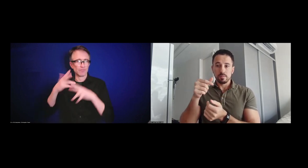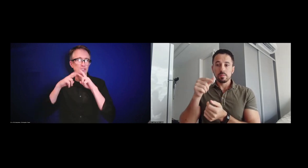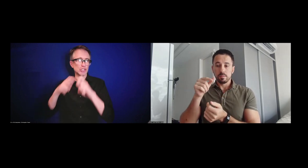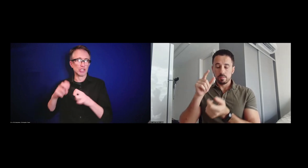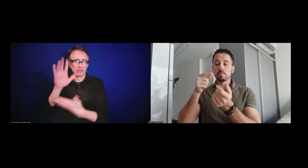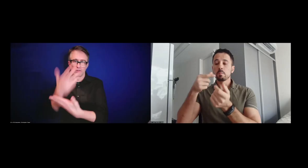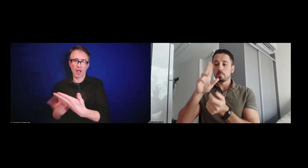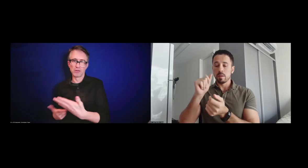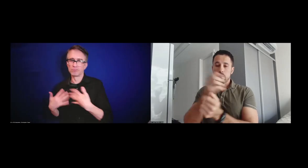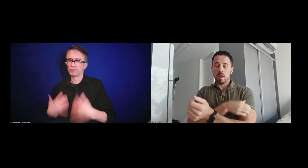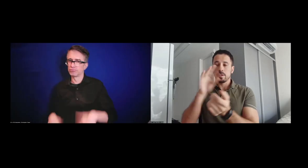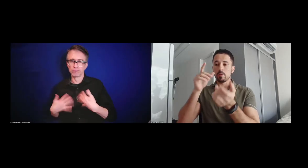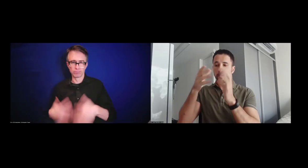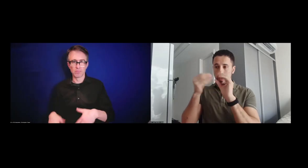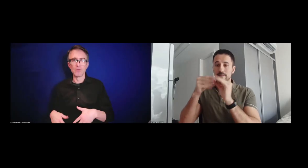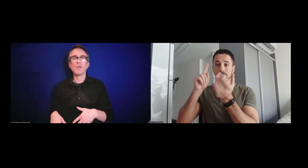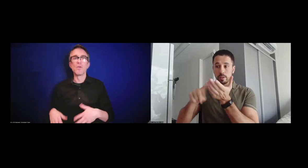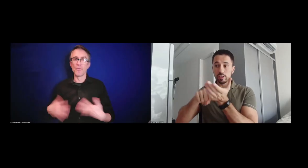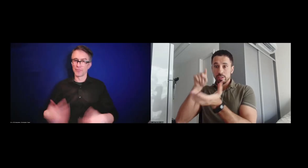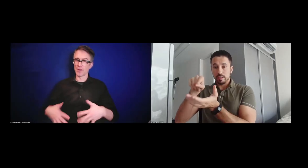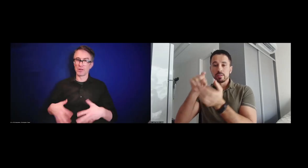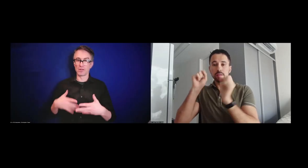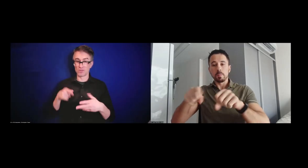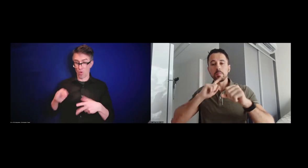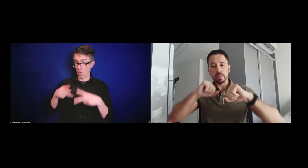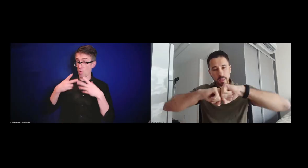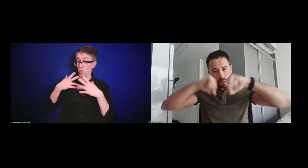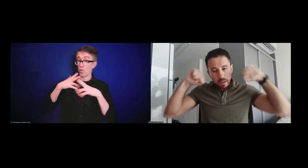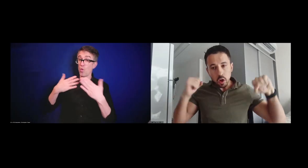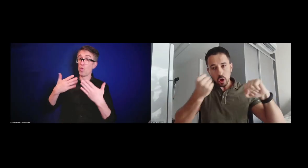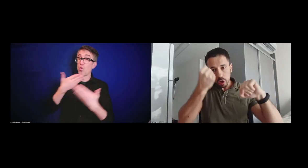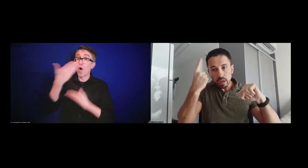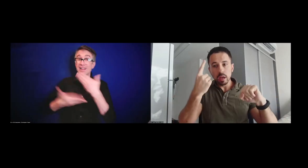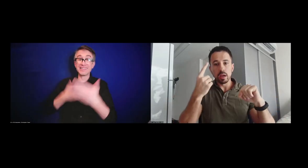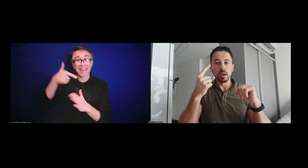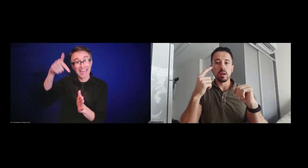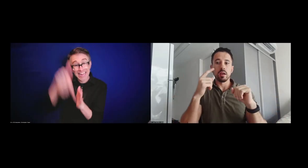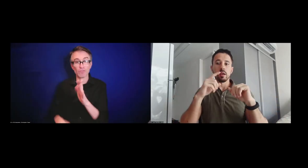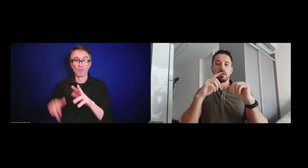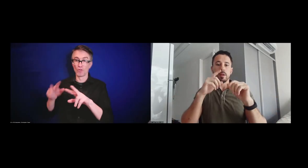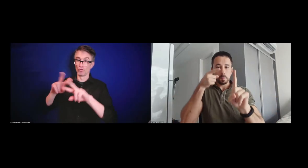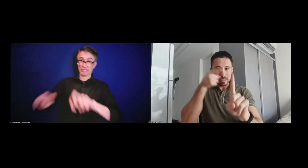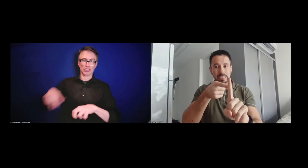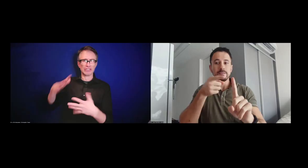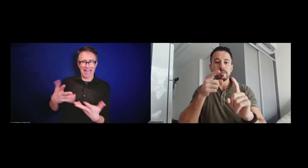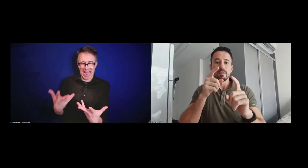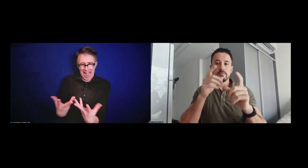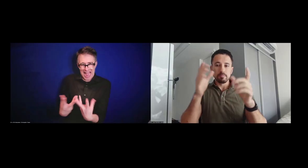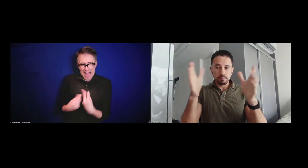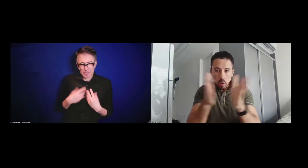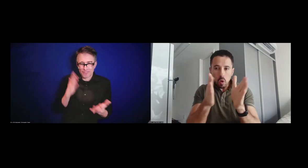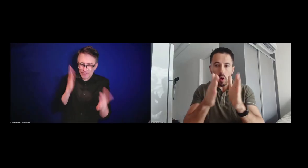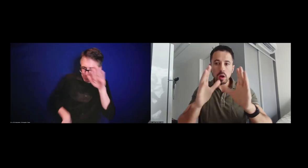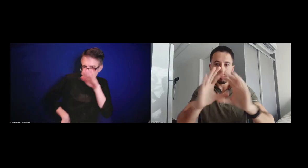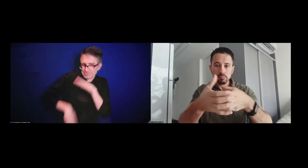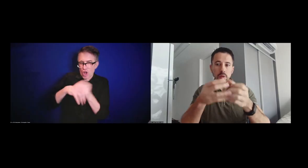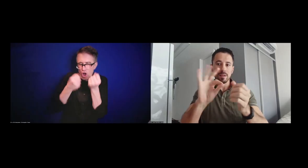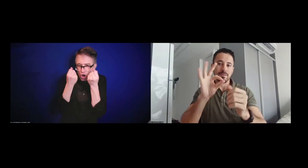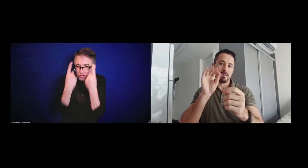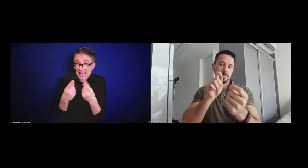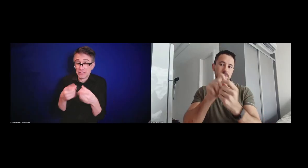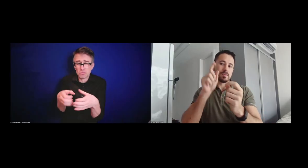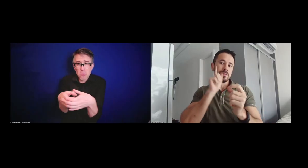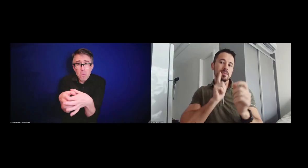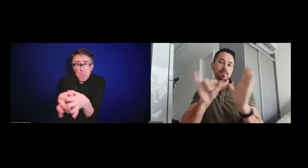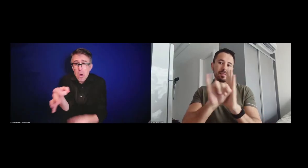qualitative data is incredibly important. So it's very powerful. And that's one of the things that we found that when you actually want to explore